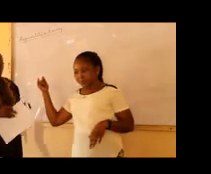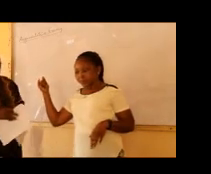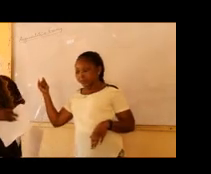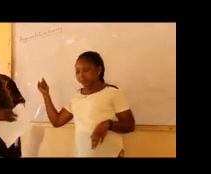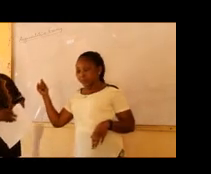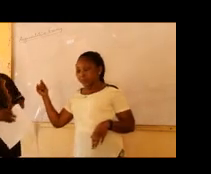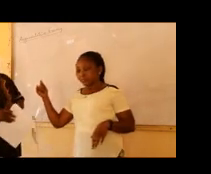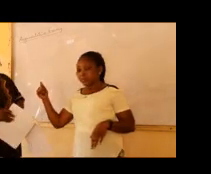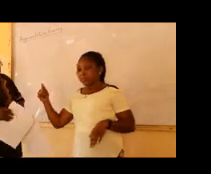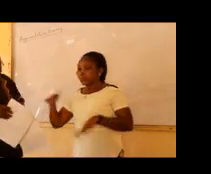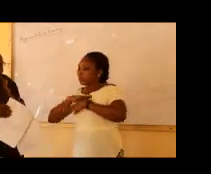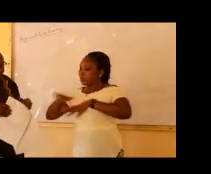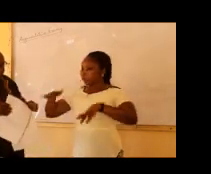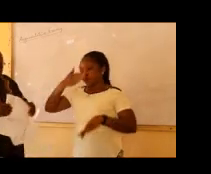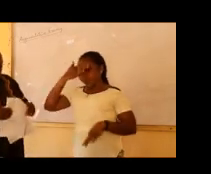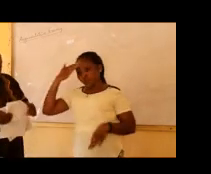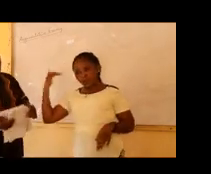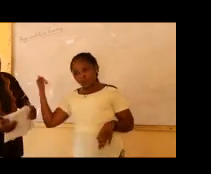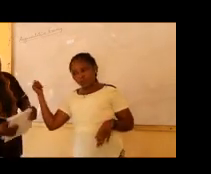don't forget,